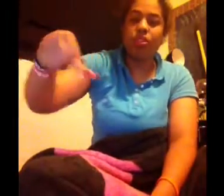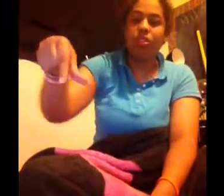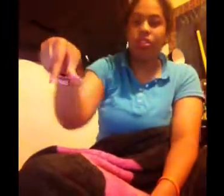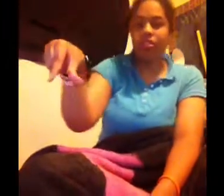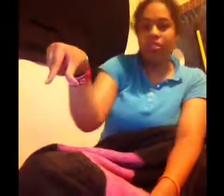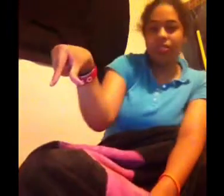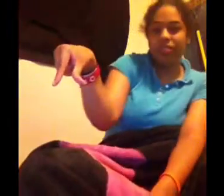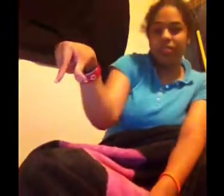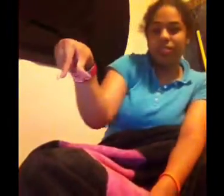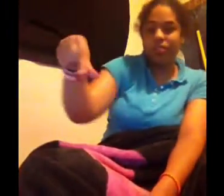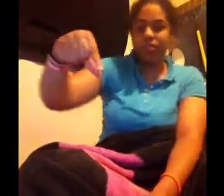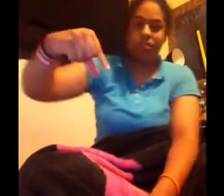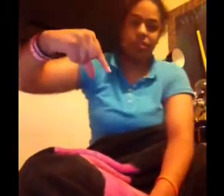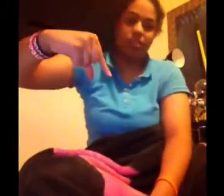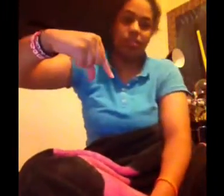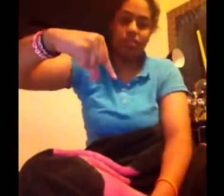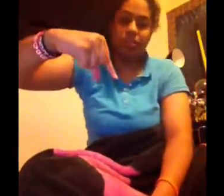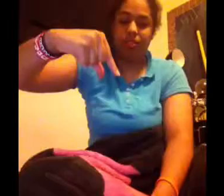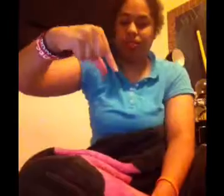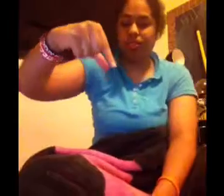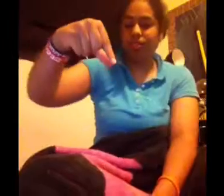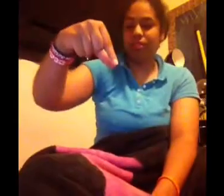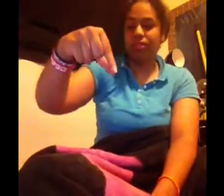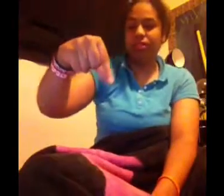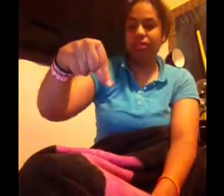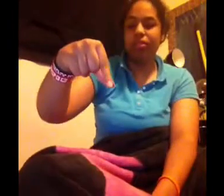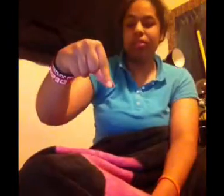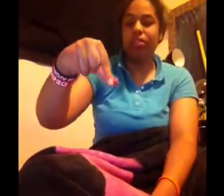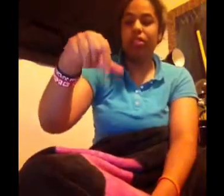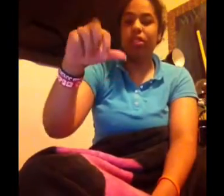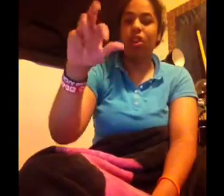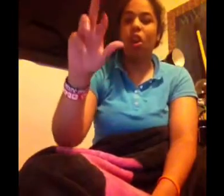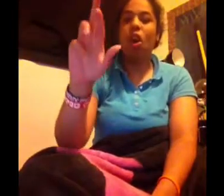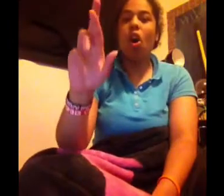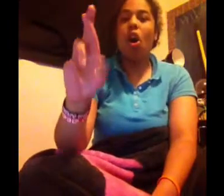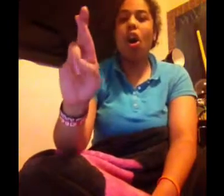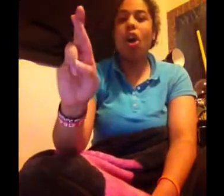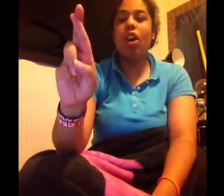R, R,